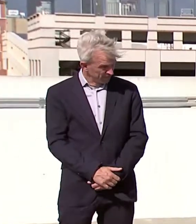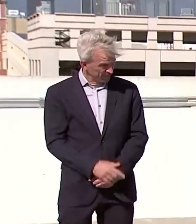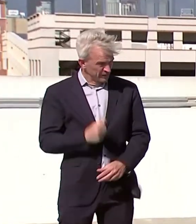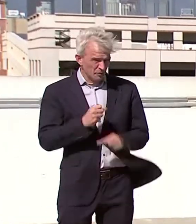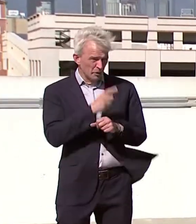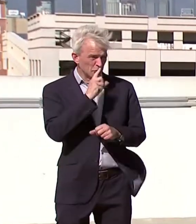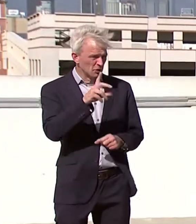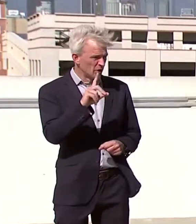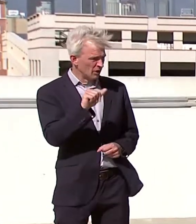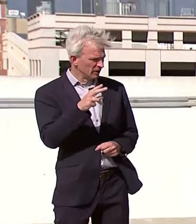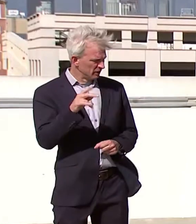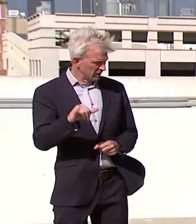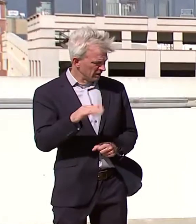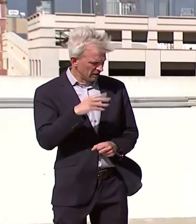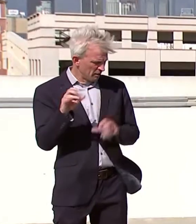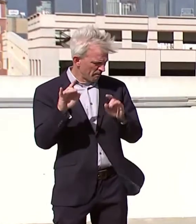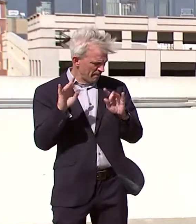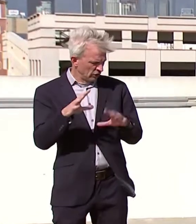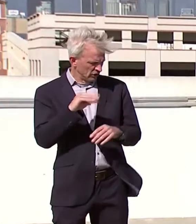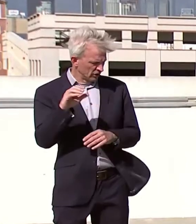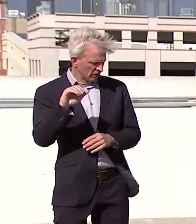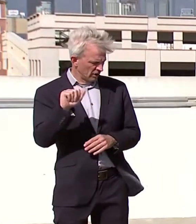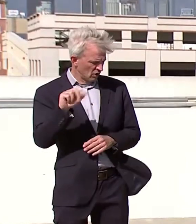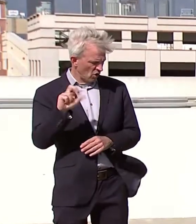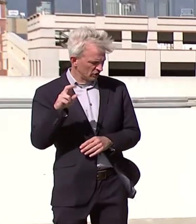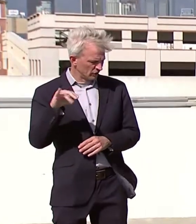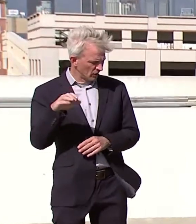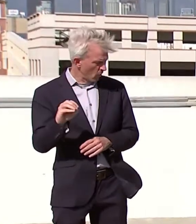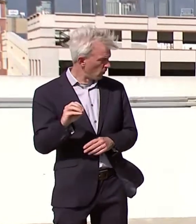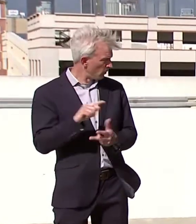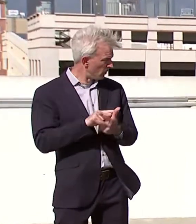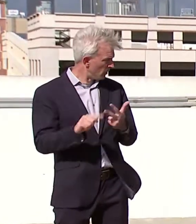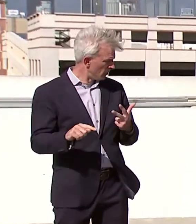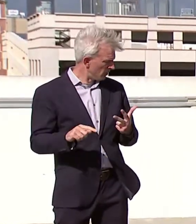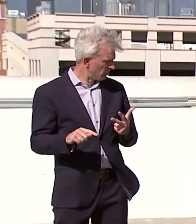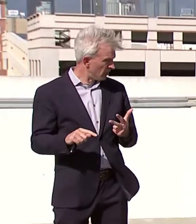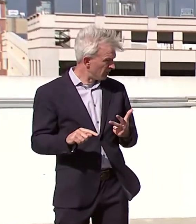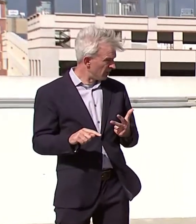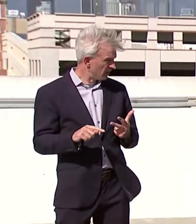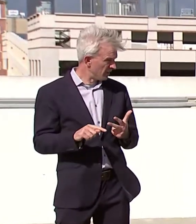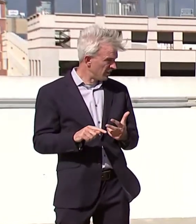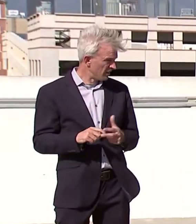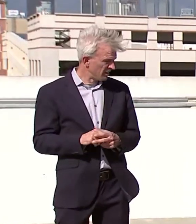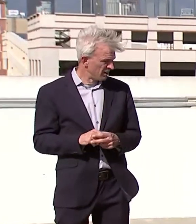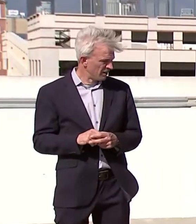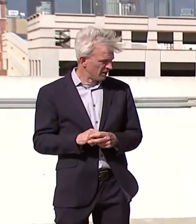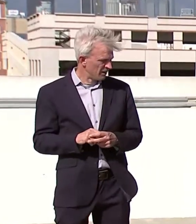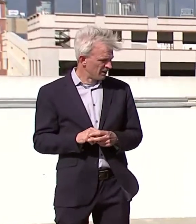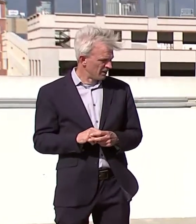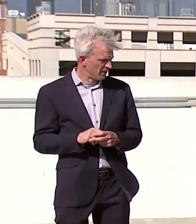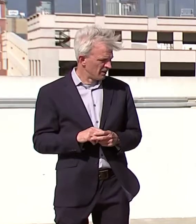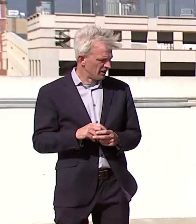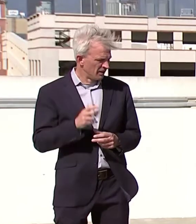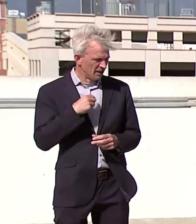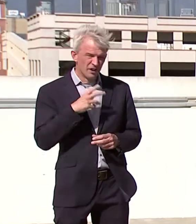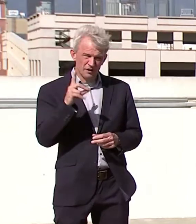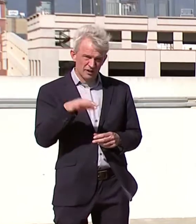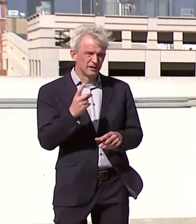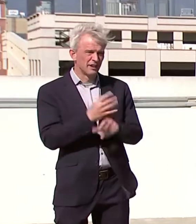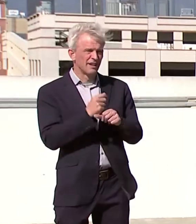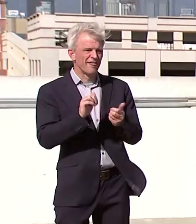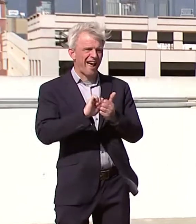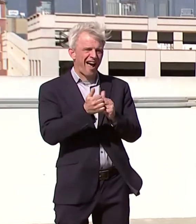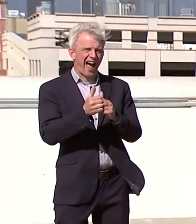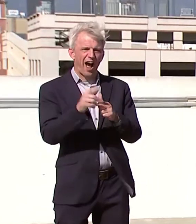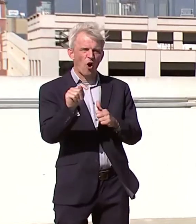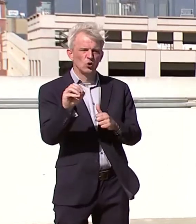Danny and Magic and Arsenio that the chief did indeed get the How to Vaccinate link from me last